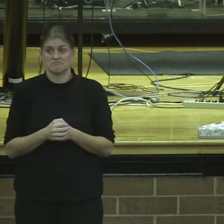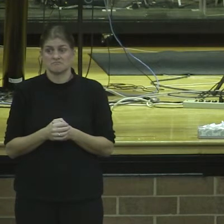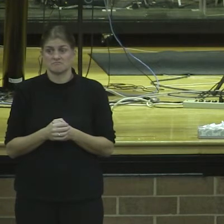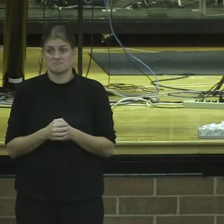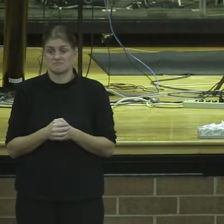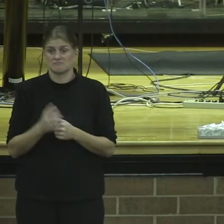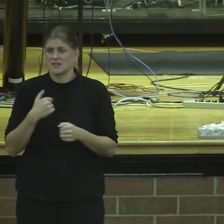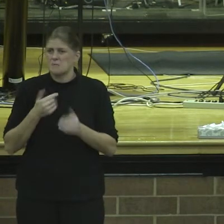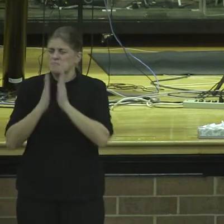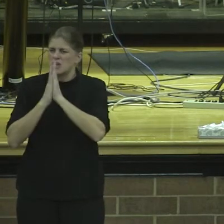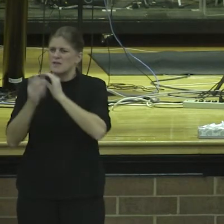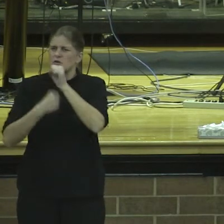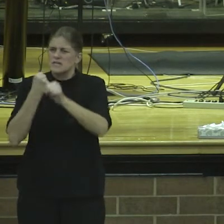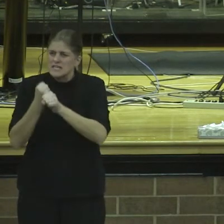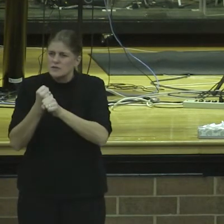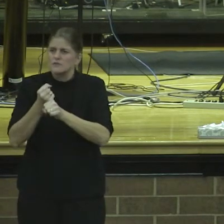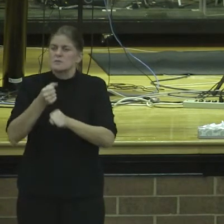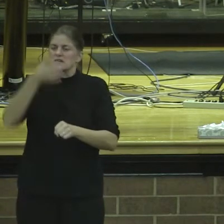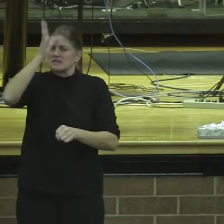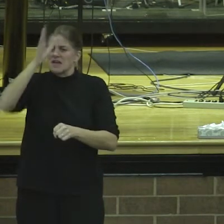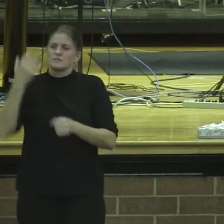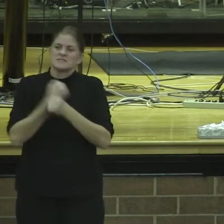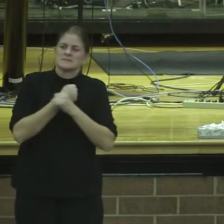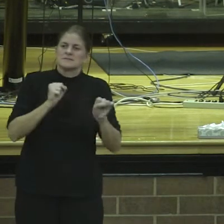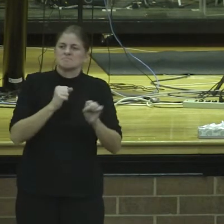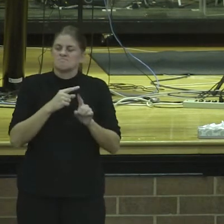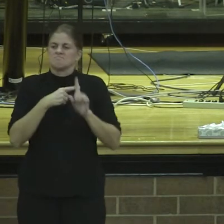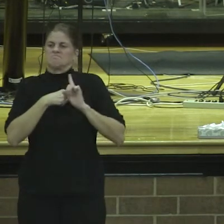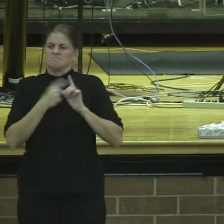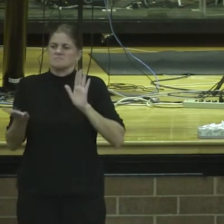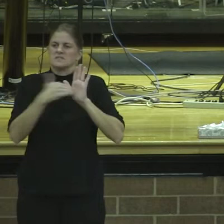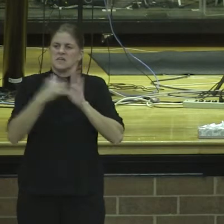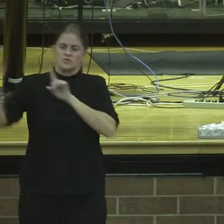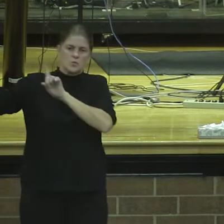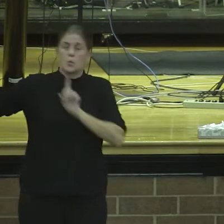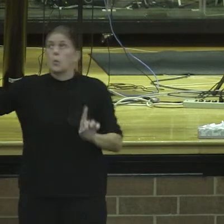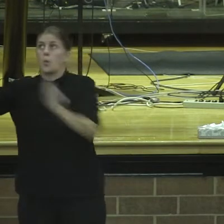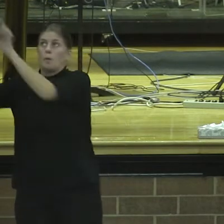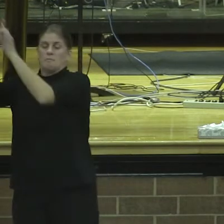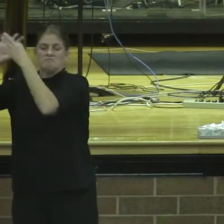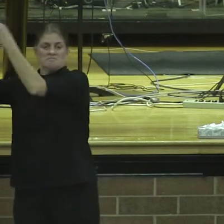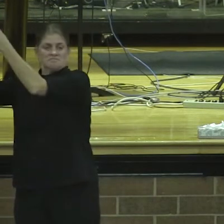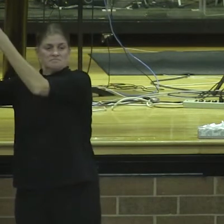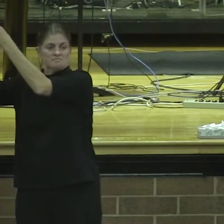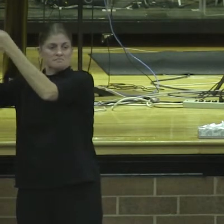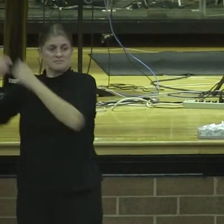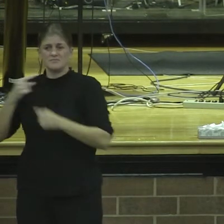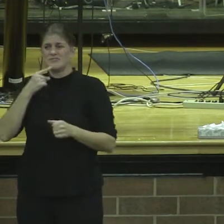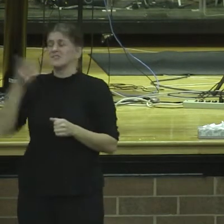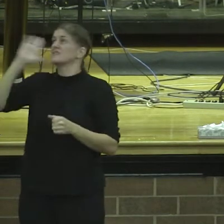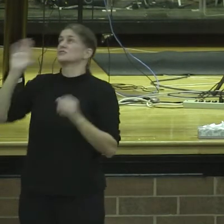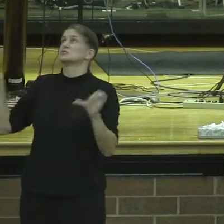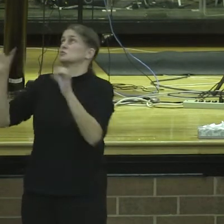I'd been praying for years for my dad to come back to the Lord, to be whole again with Jesus. So I just ended that last thing. Do